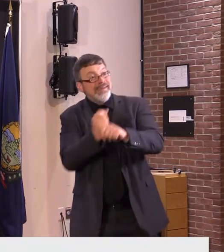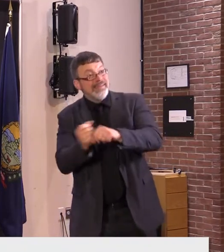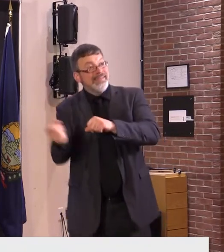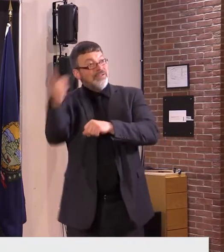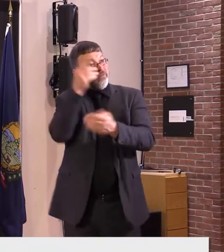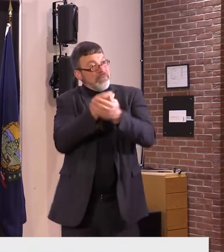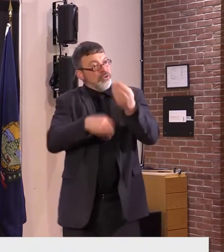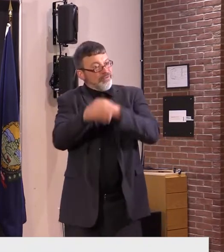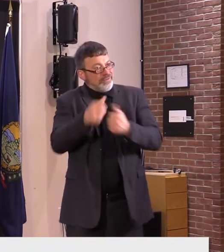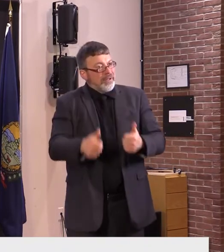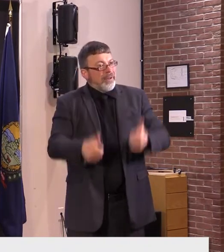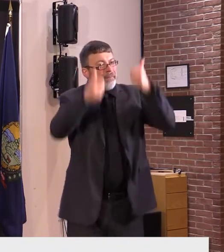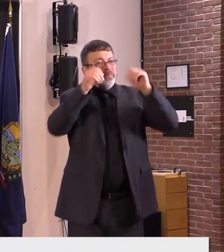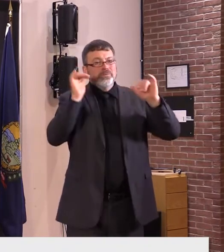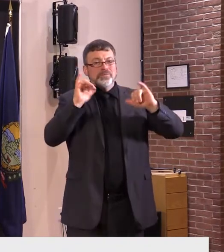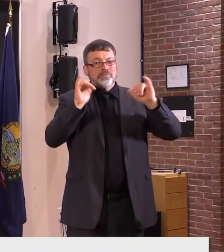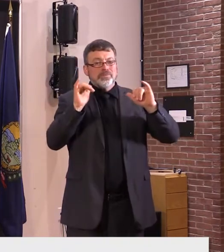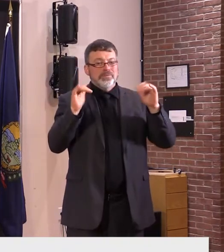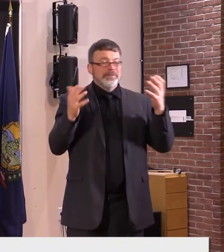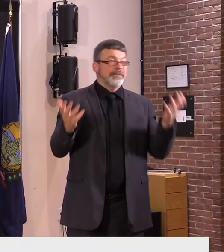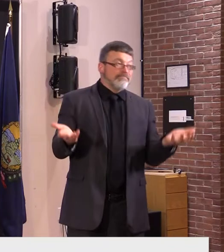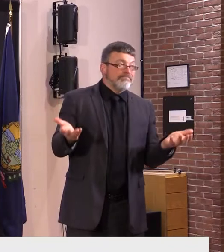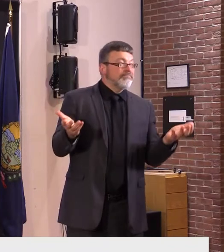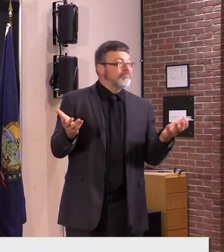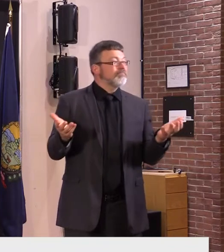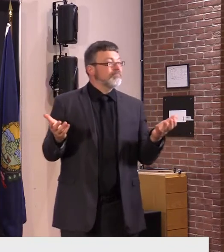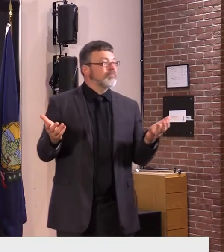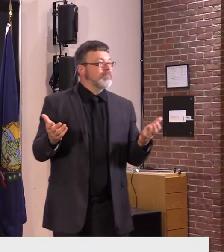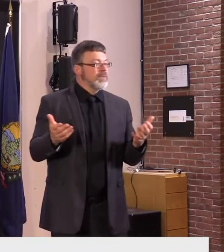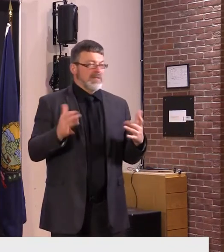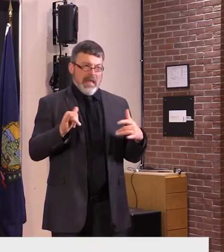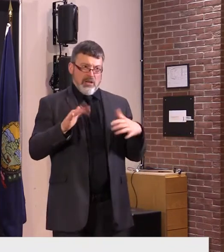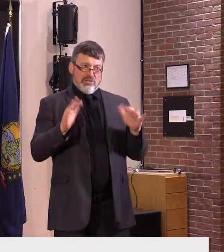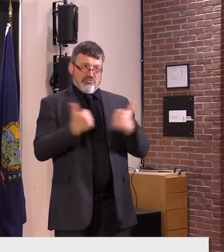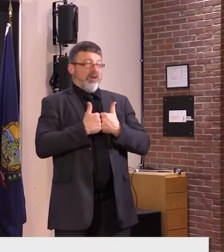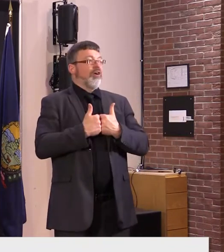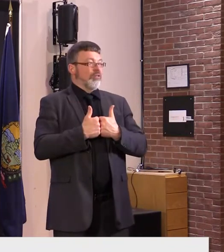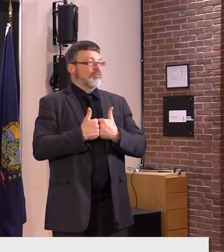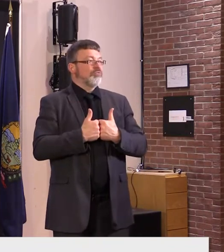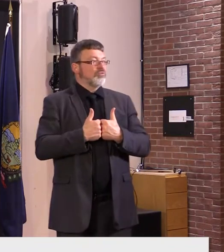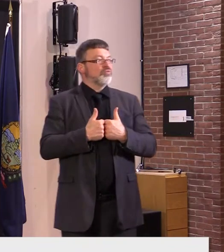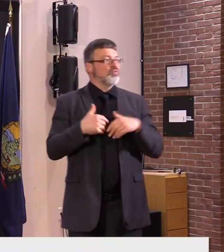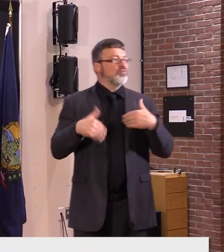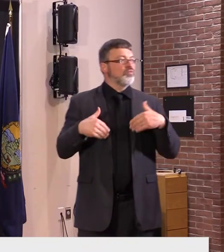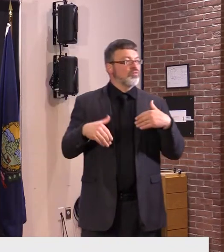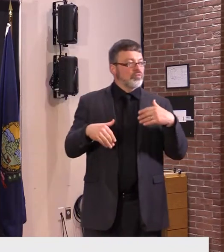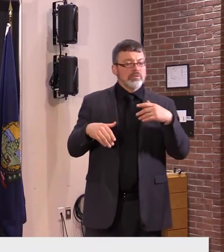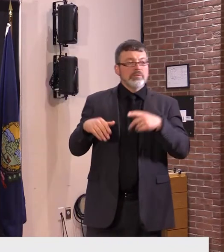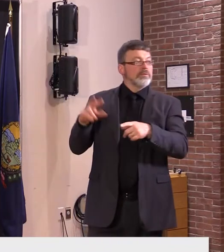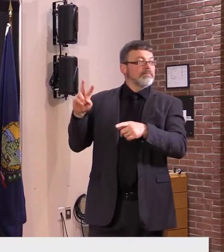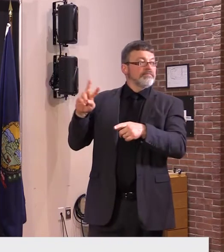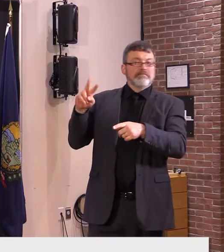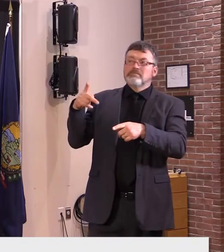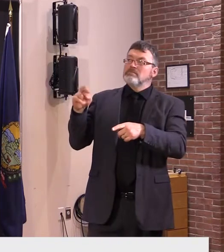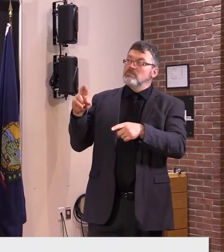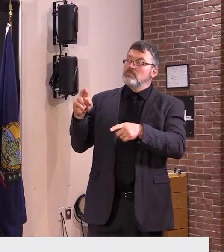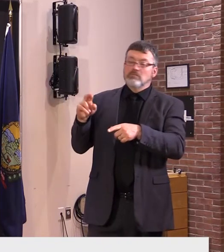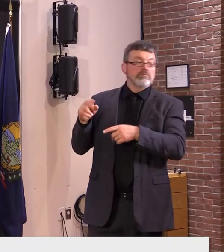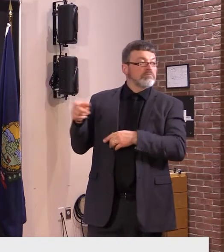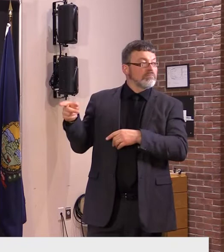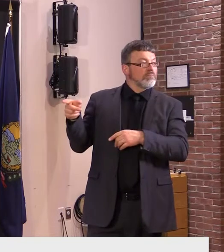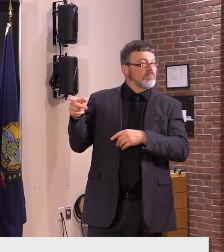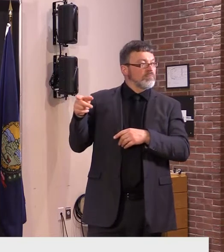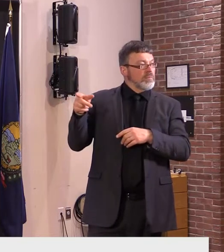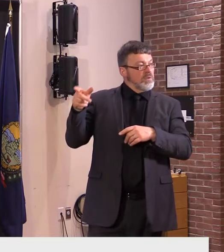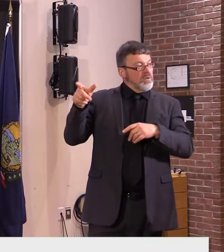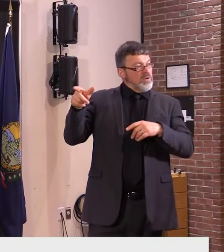made. So fair to say you don't anticipate this program being reflected as a priority in your budget